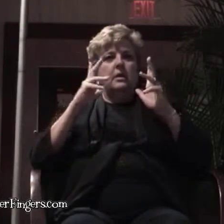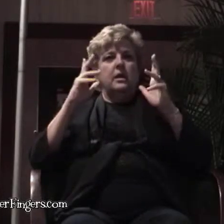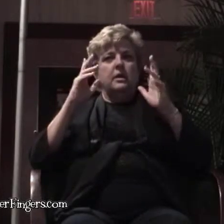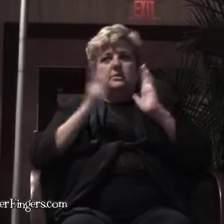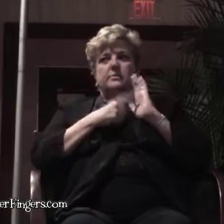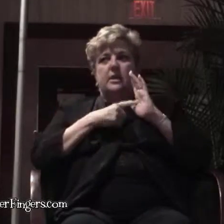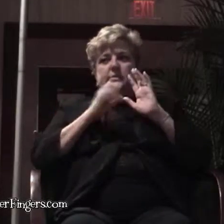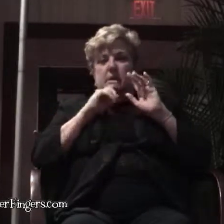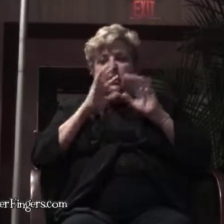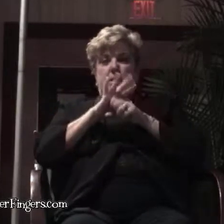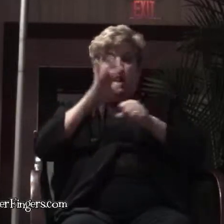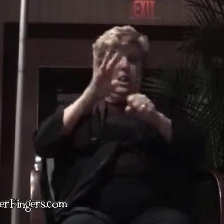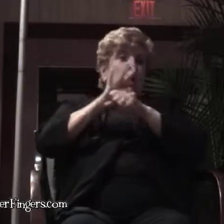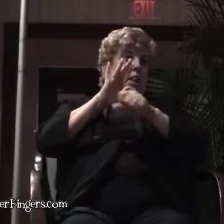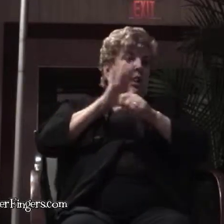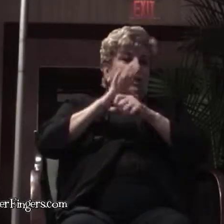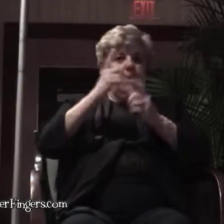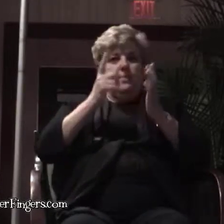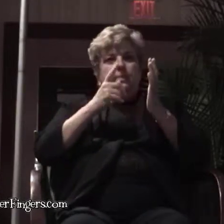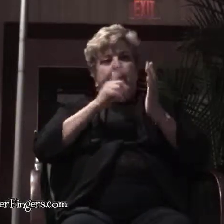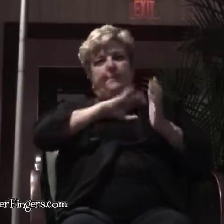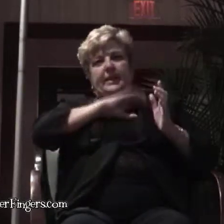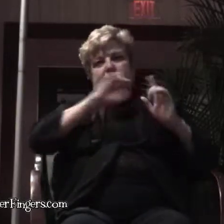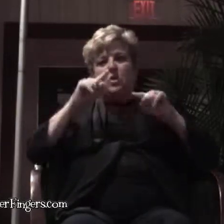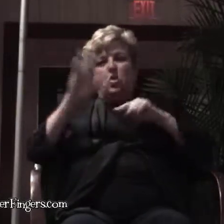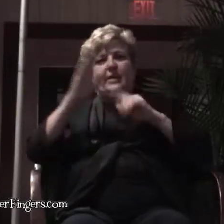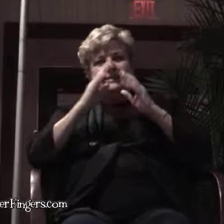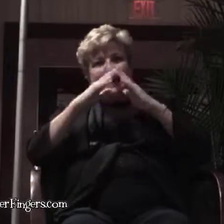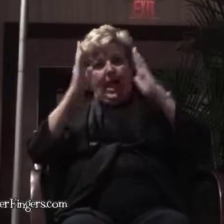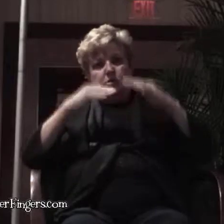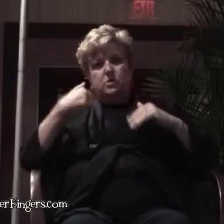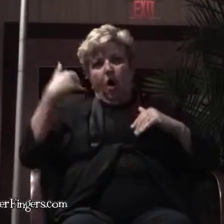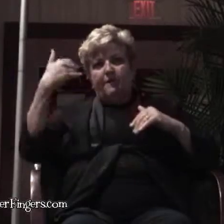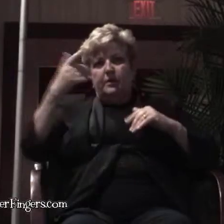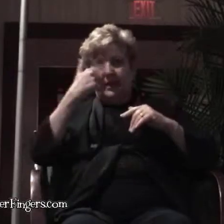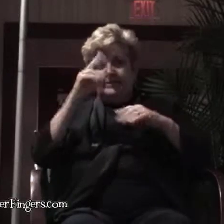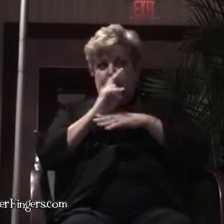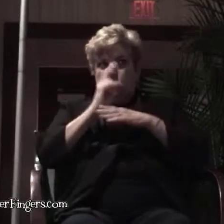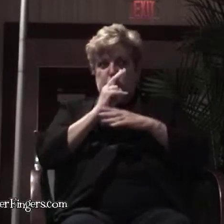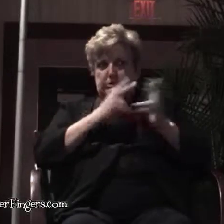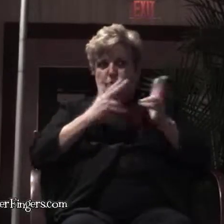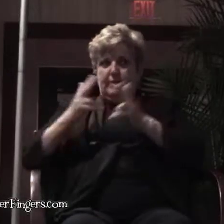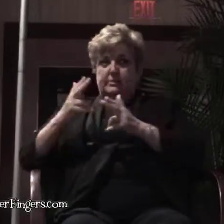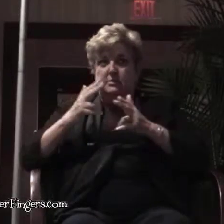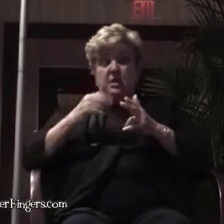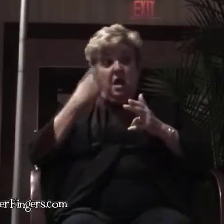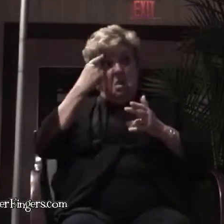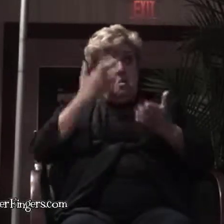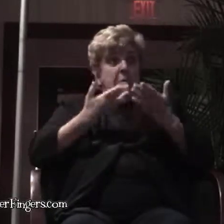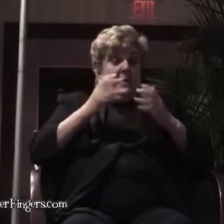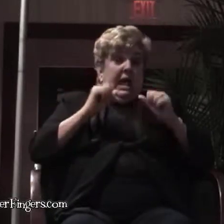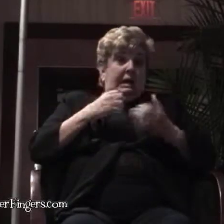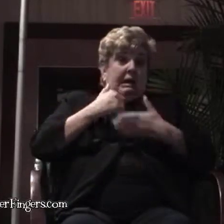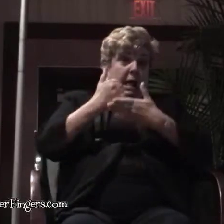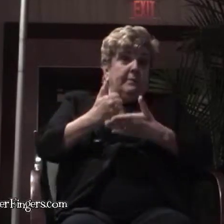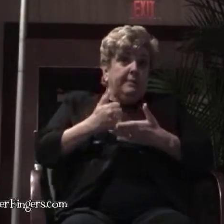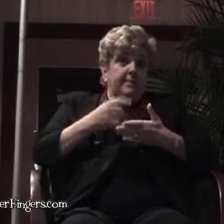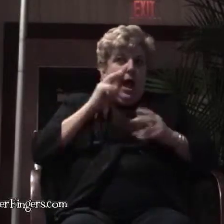and the police are at his house a lot because he uses weapons and things. And I thought, well, maybe I can help him. You know, I was looking right at him. So I reached out to